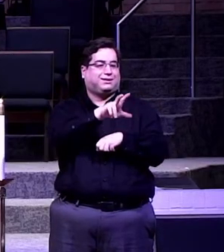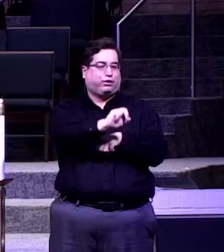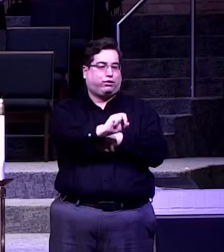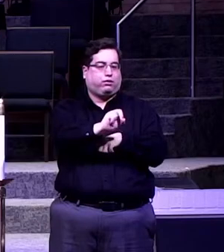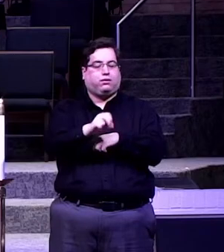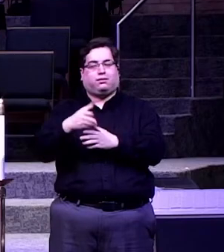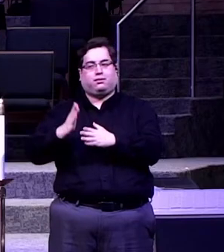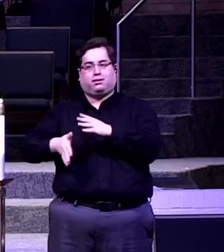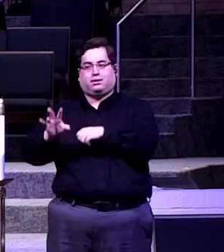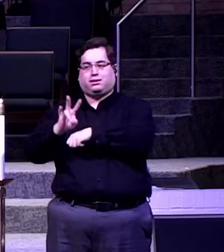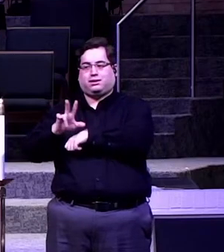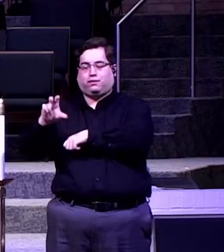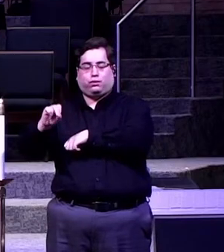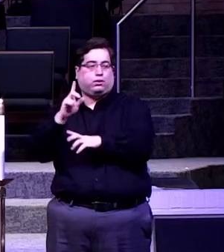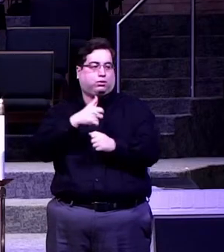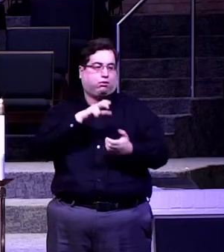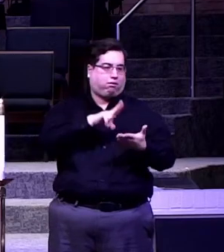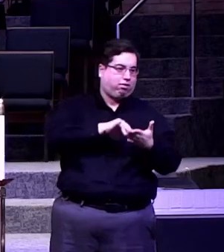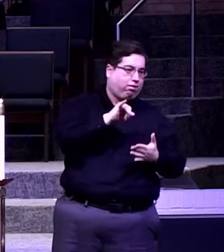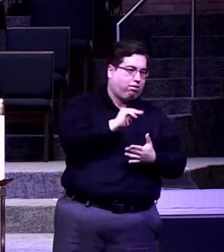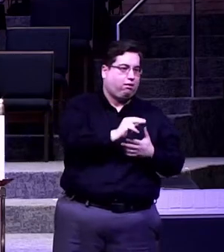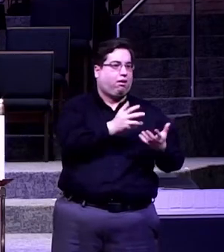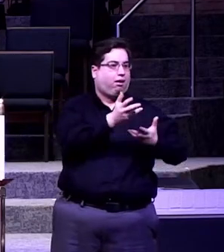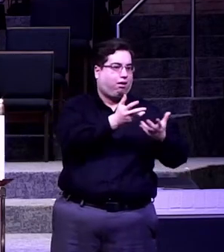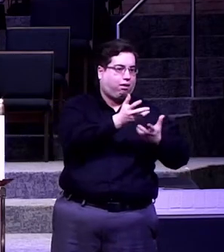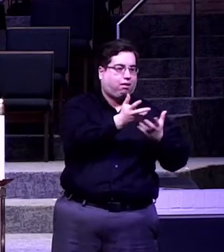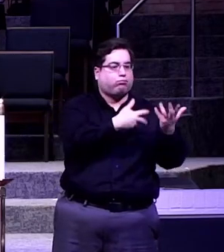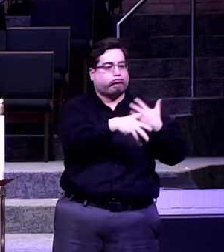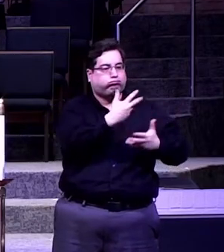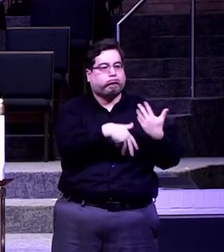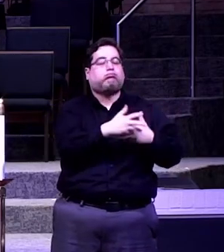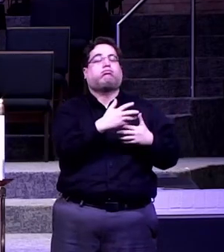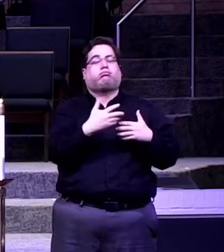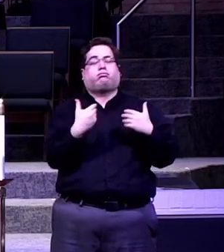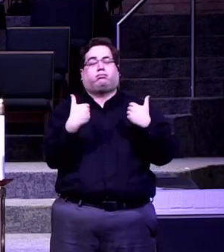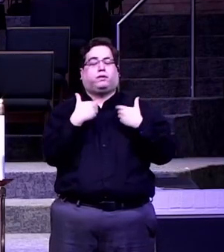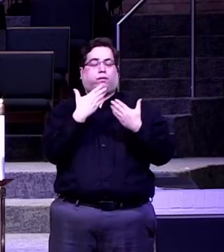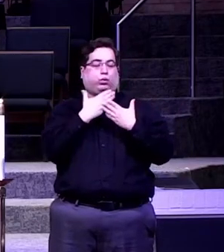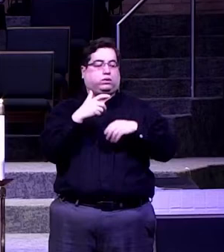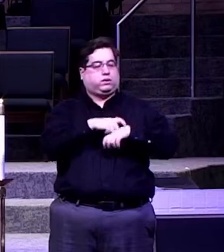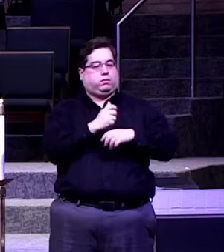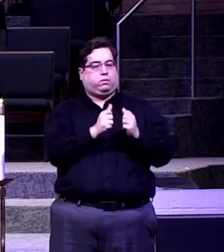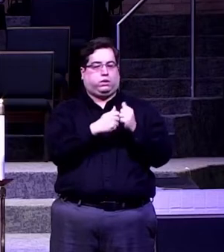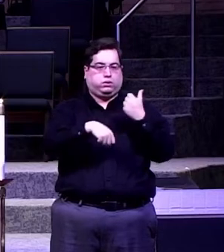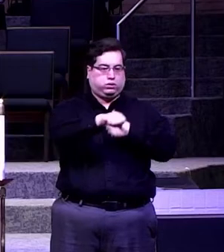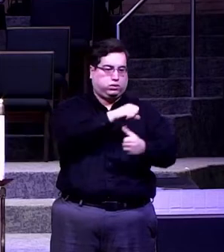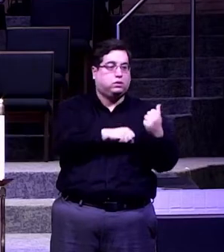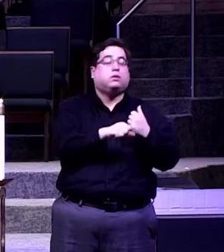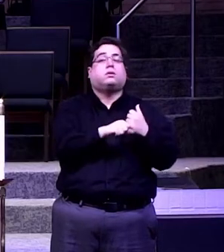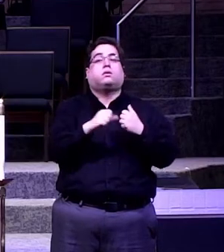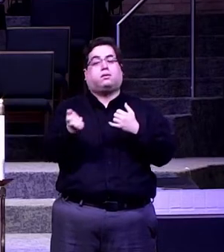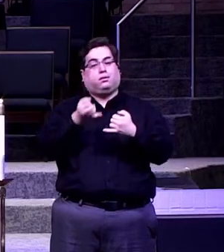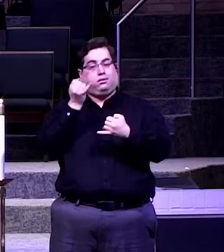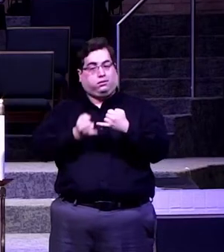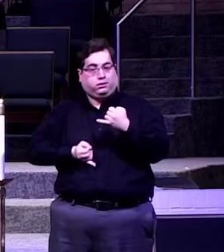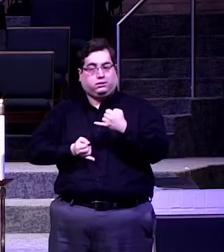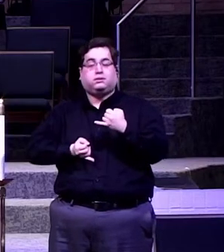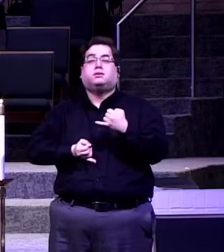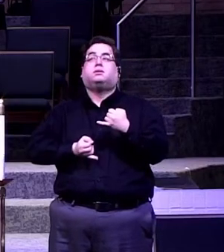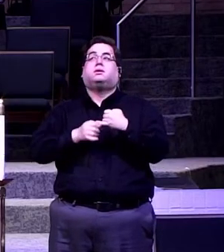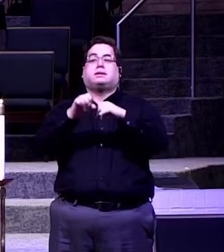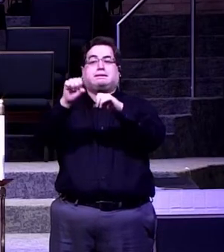7:30. So you can get on real quick and have some good fellowship with each other. Lastly,